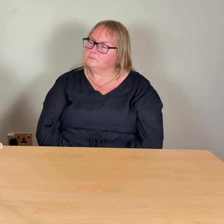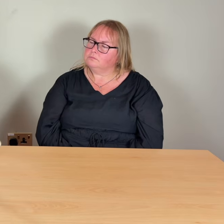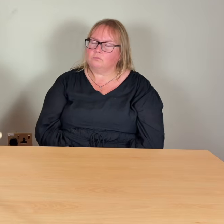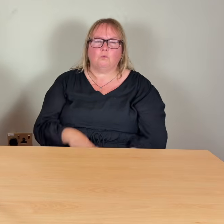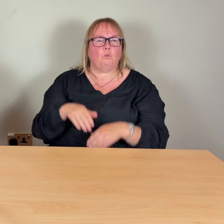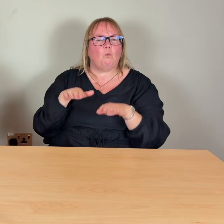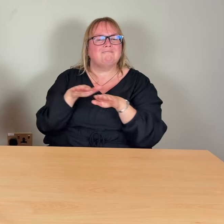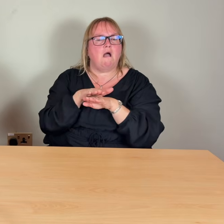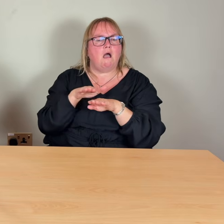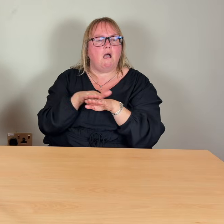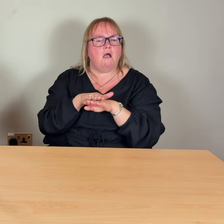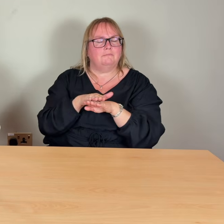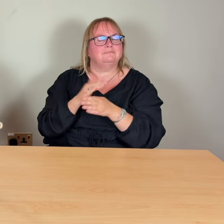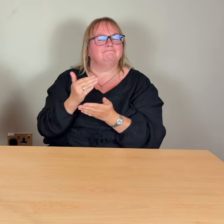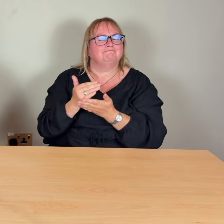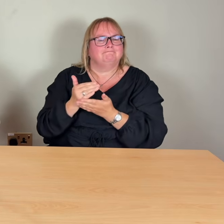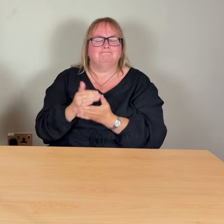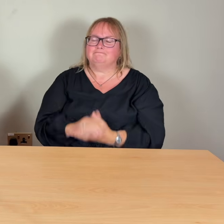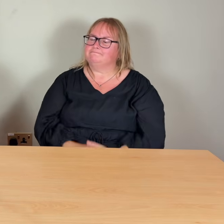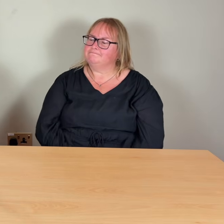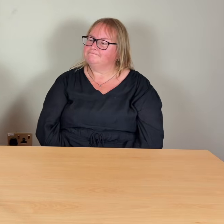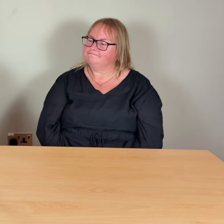just cover it up.